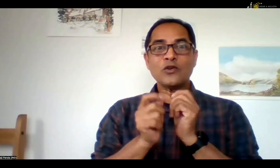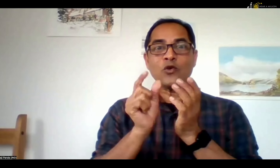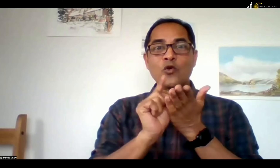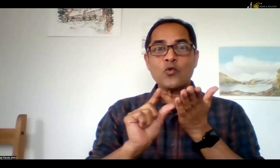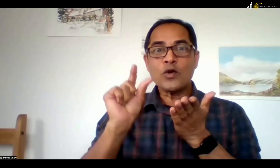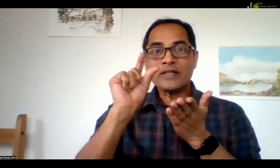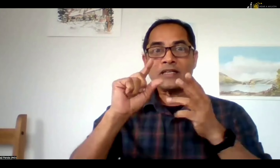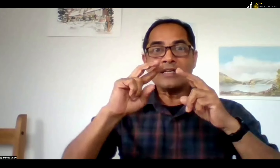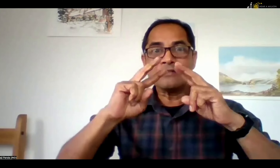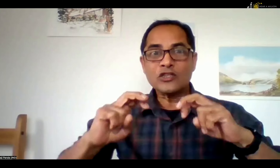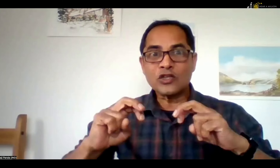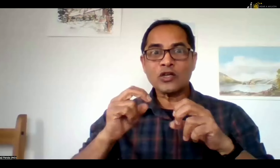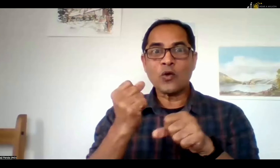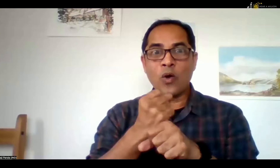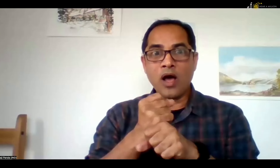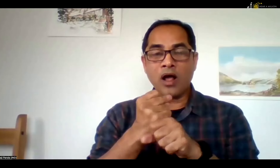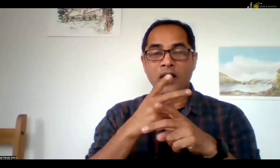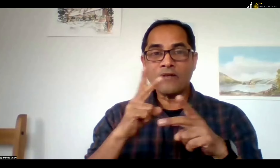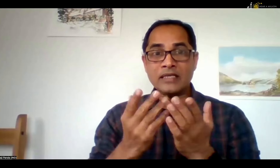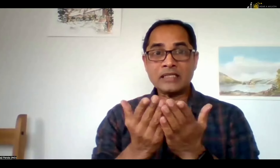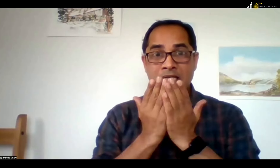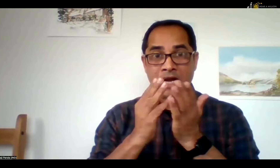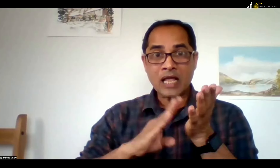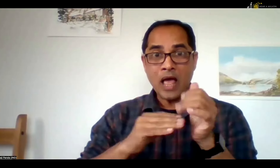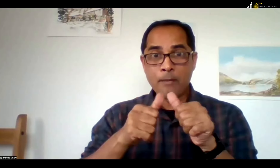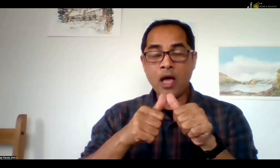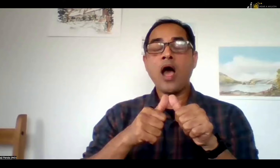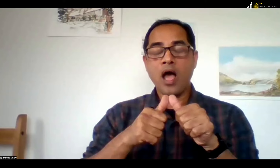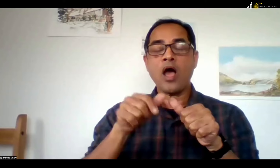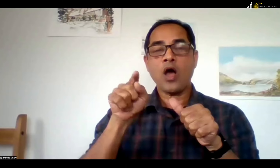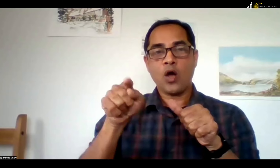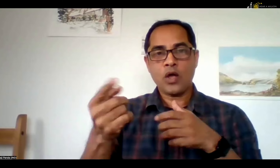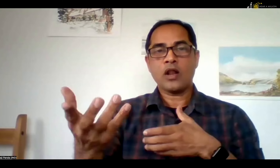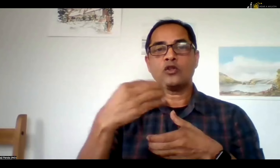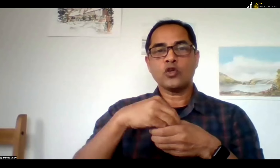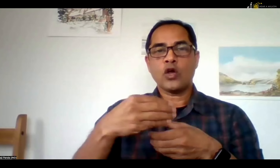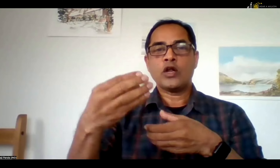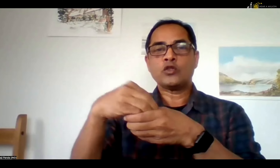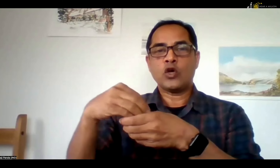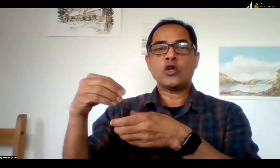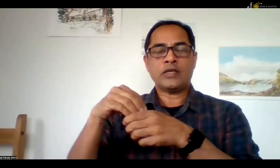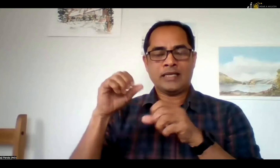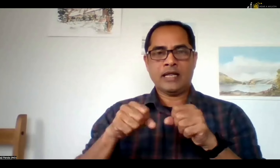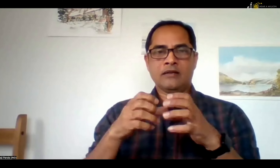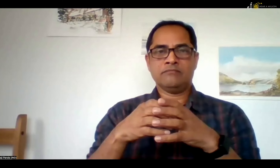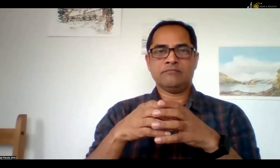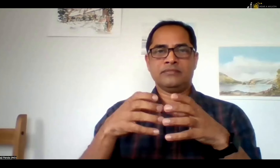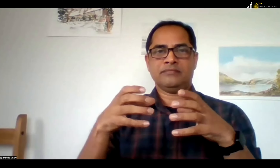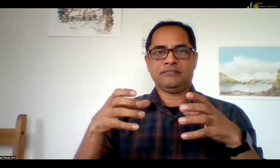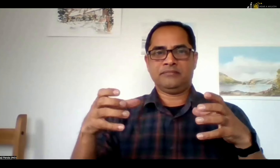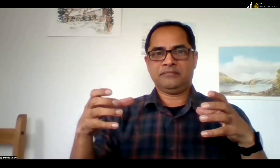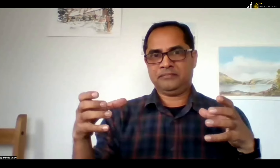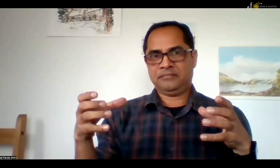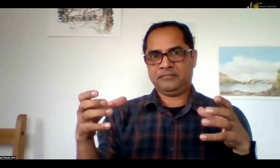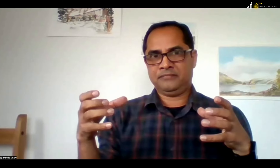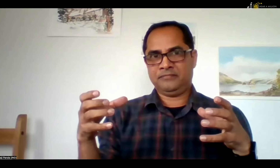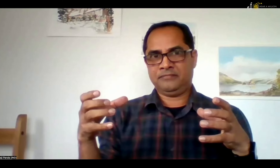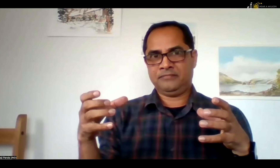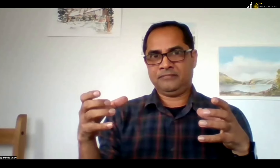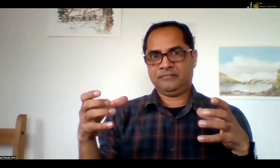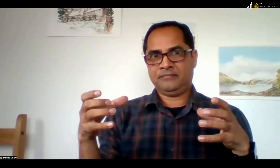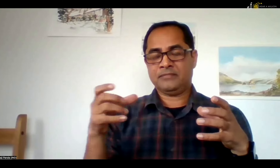actually, make you introspect and think about your aspirations, wanting to go into higher education, getting to university, getting to research.